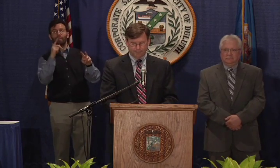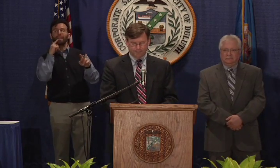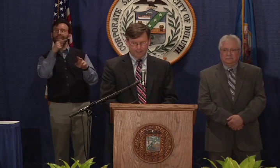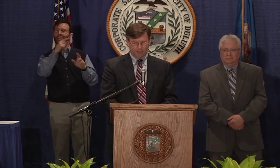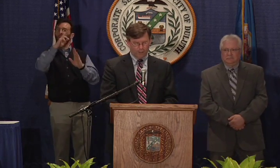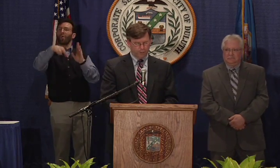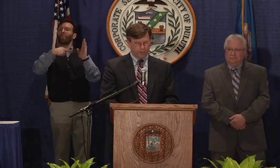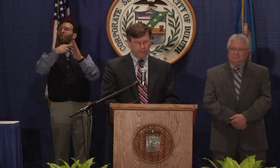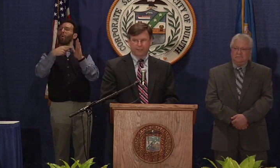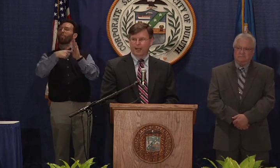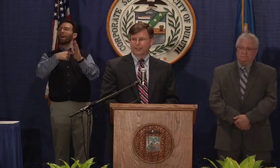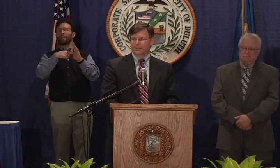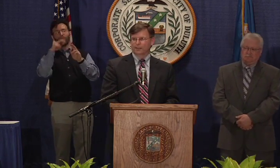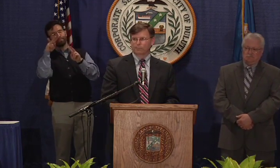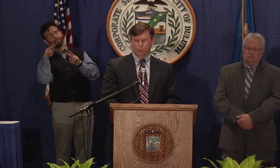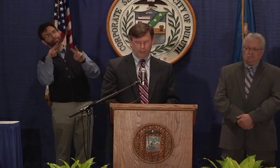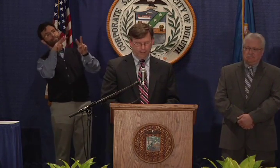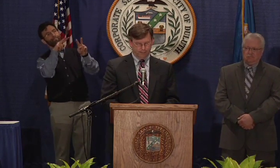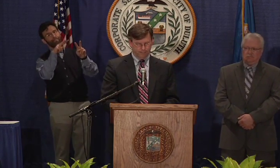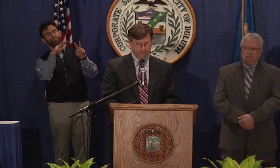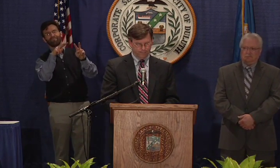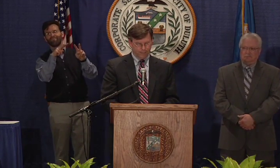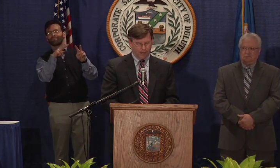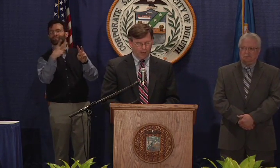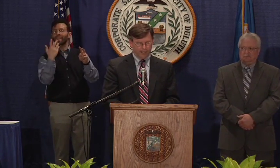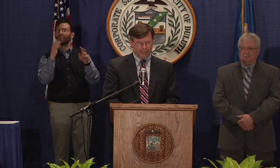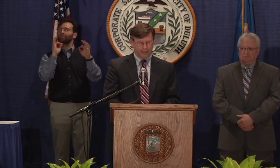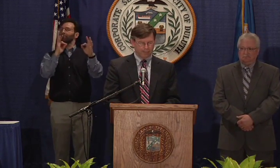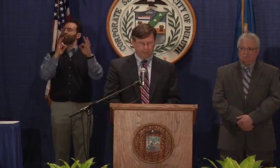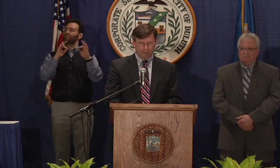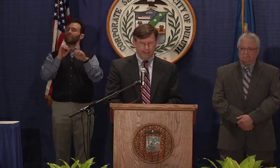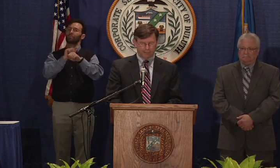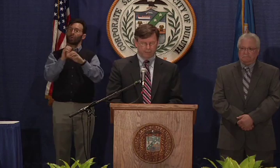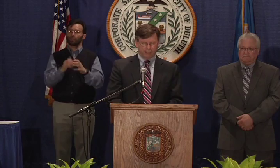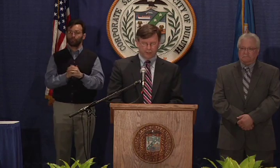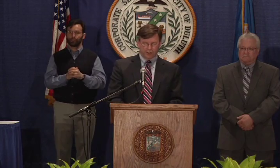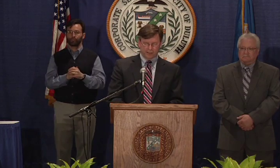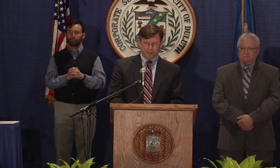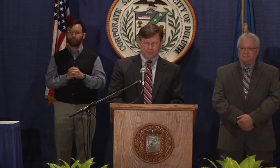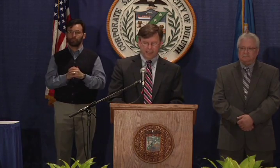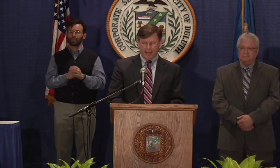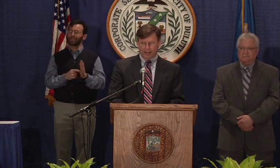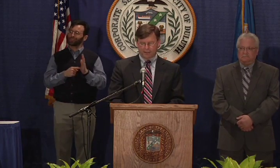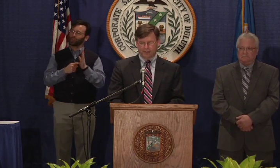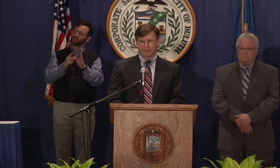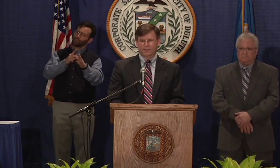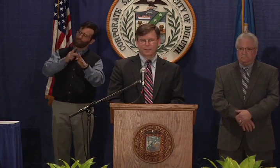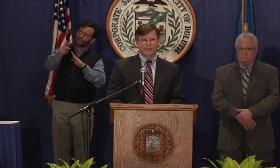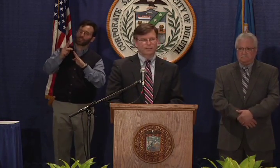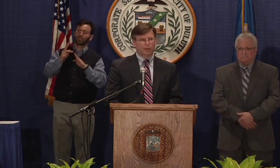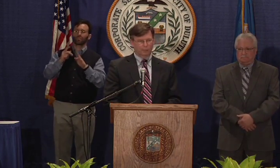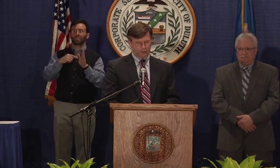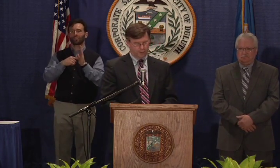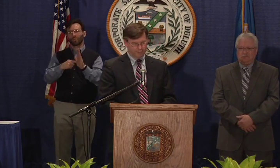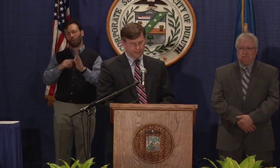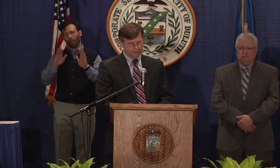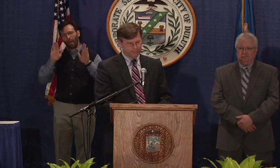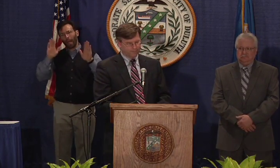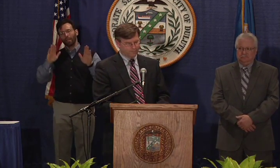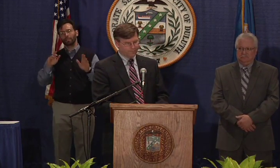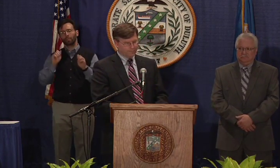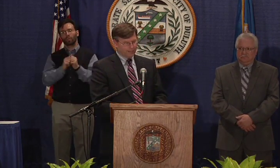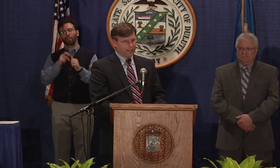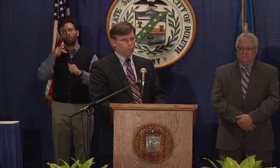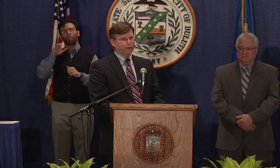model when you think of an ideal employee. Arlie exemplifies professionalism and excellence in public